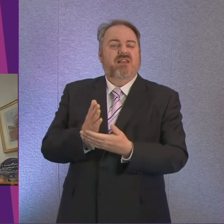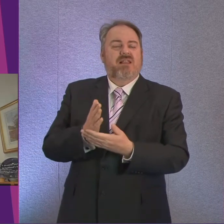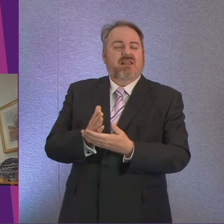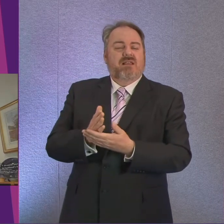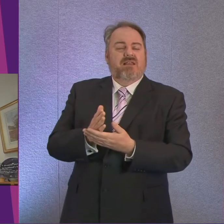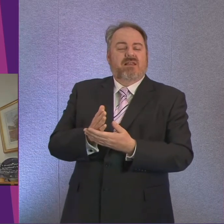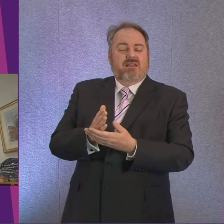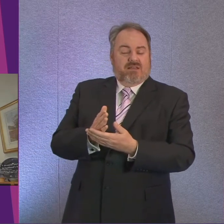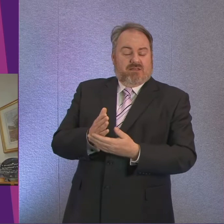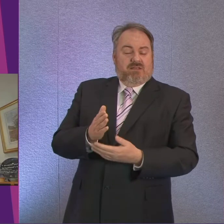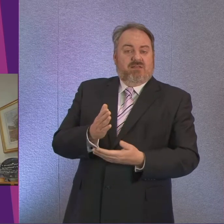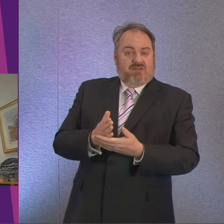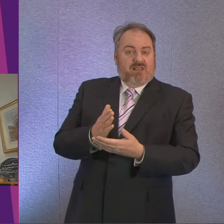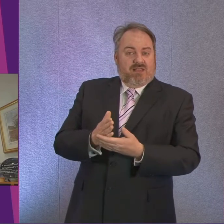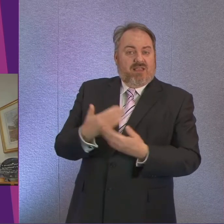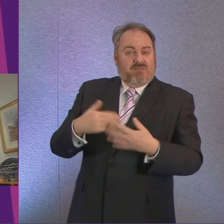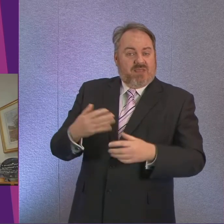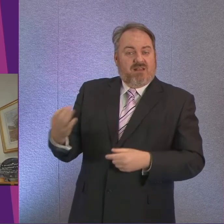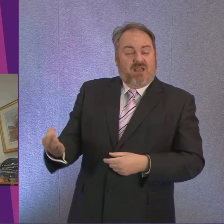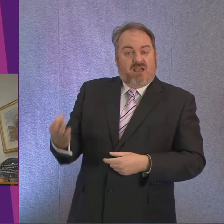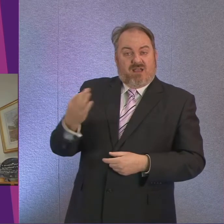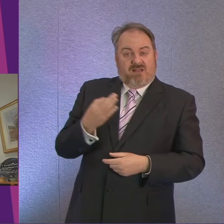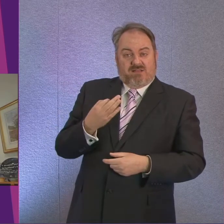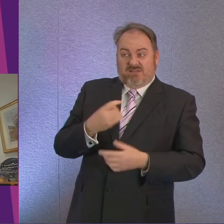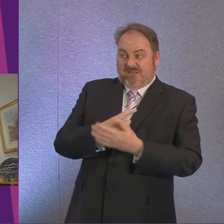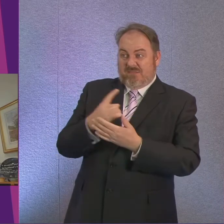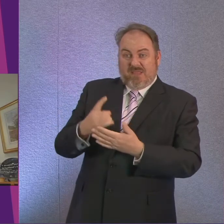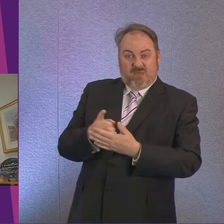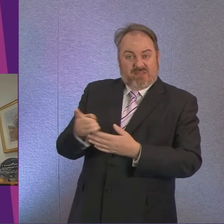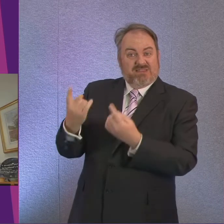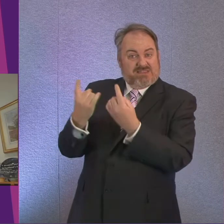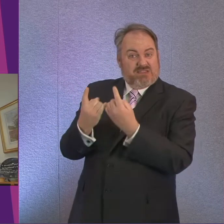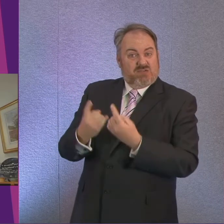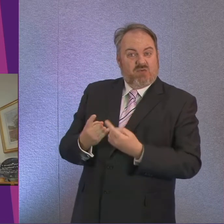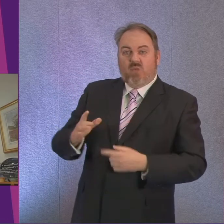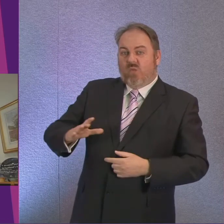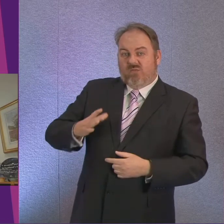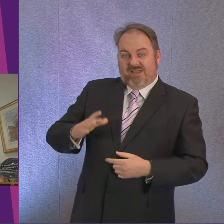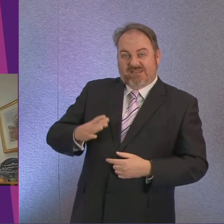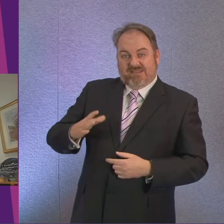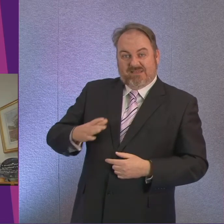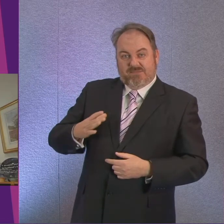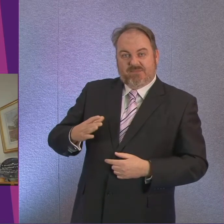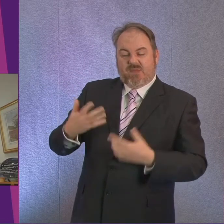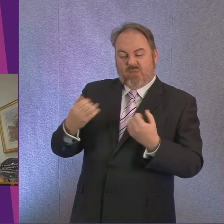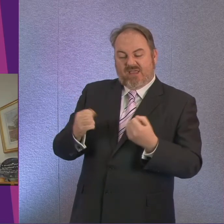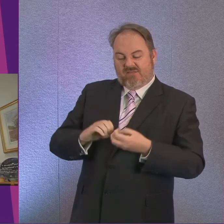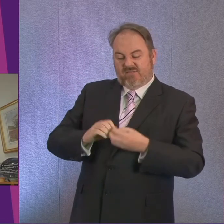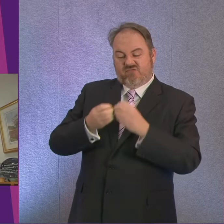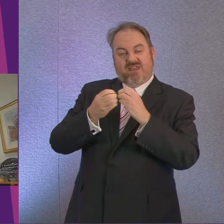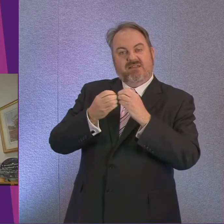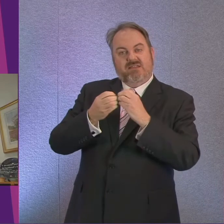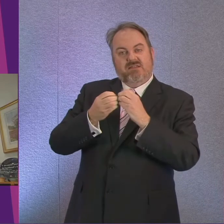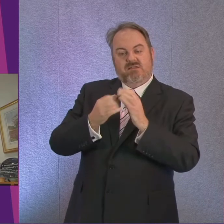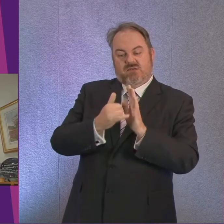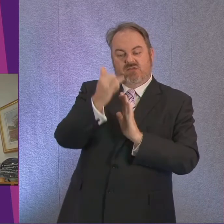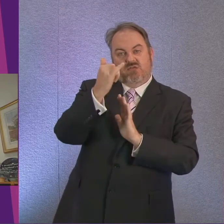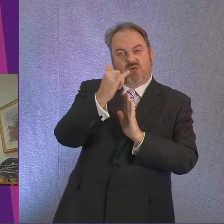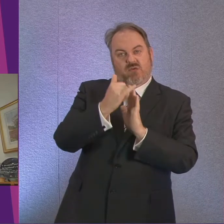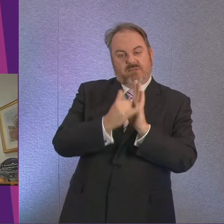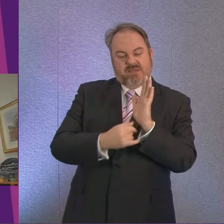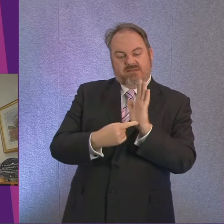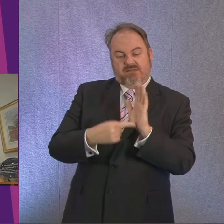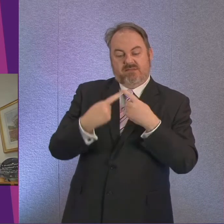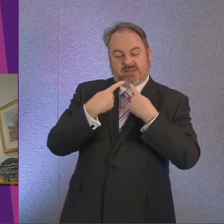a government-inspired question on this subject earlier on today, has published a document which essentially sets out